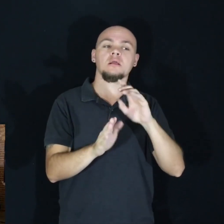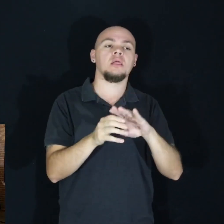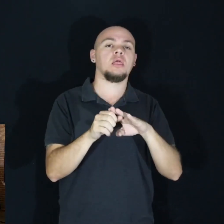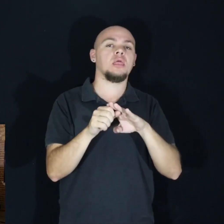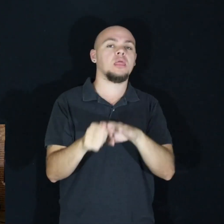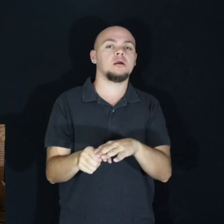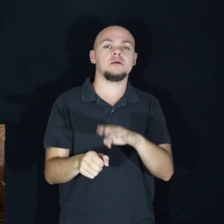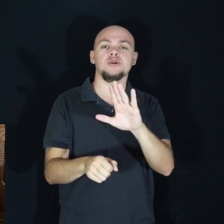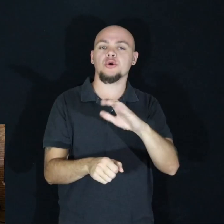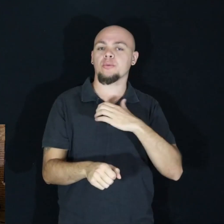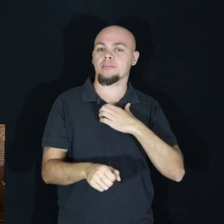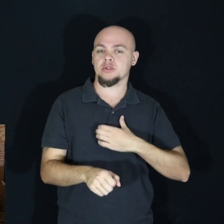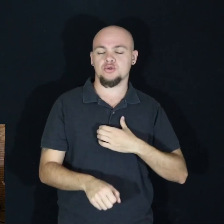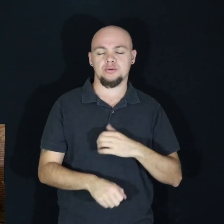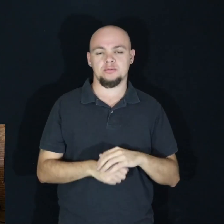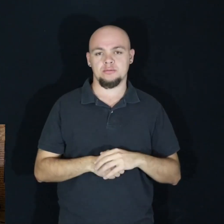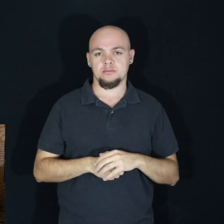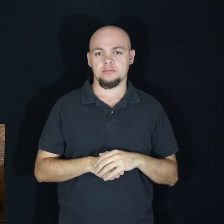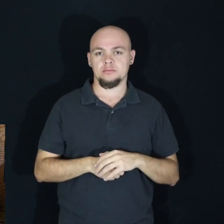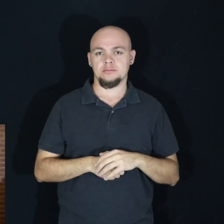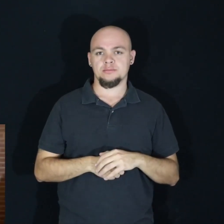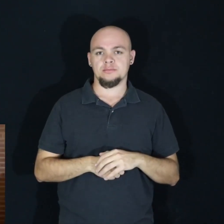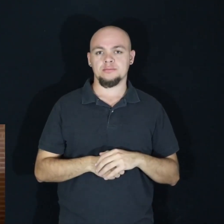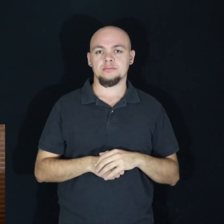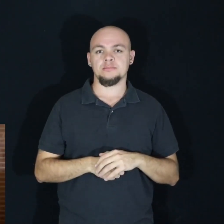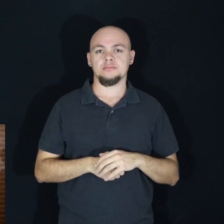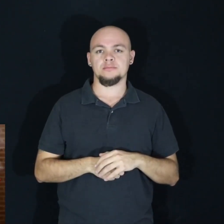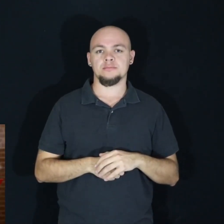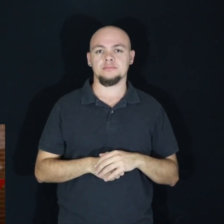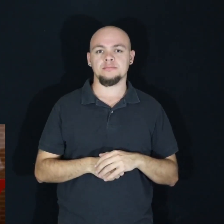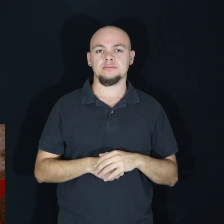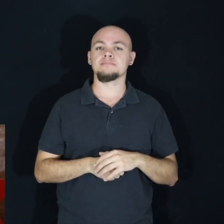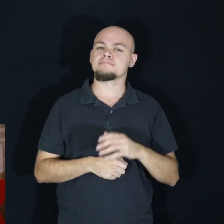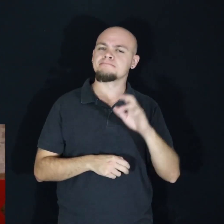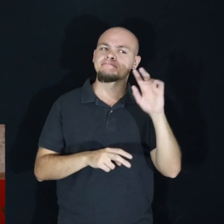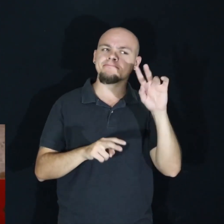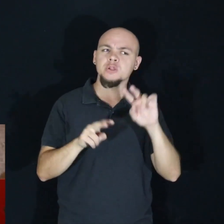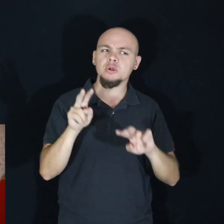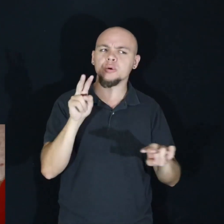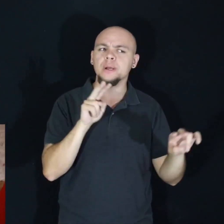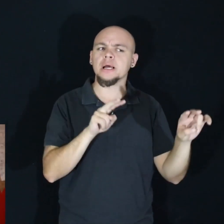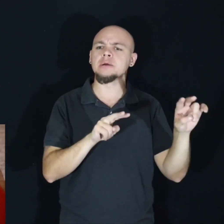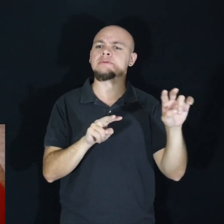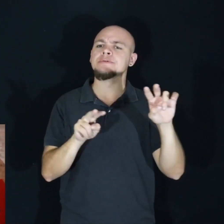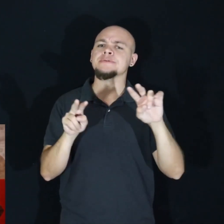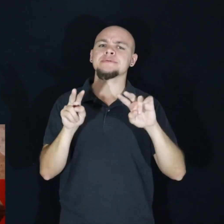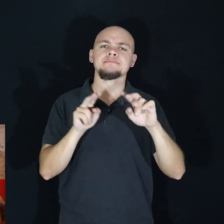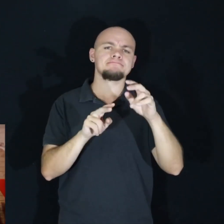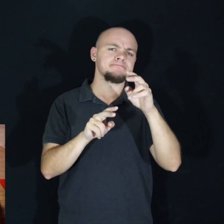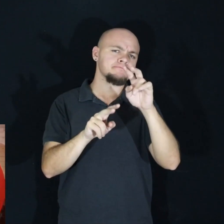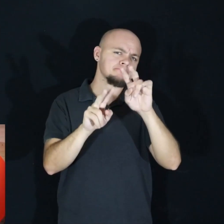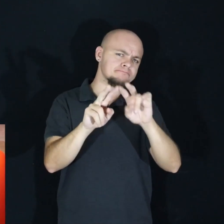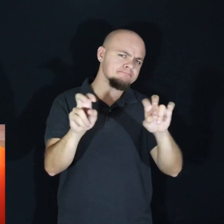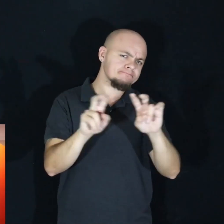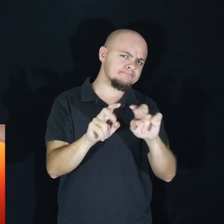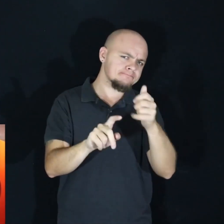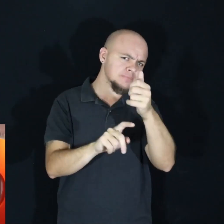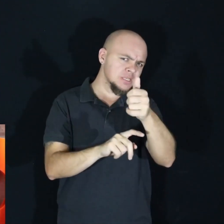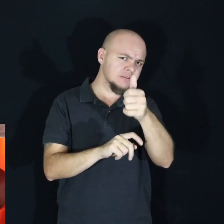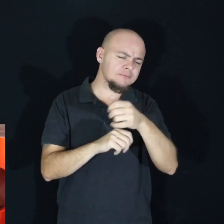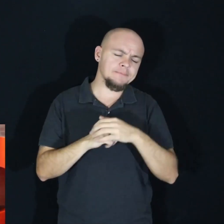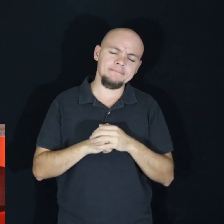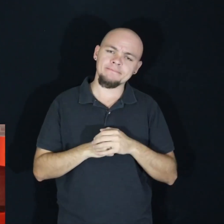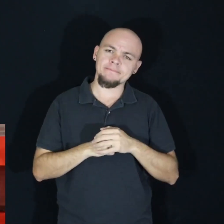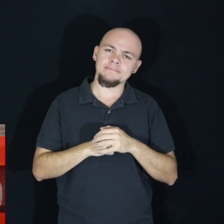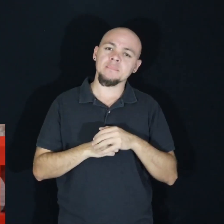discarding what you're passionate for in return. Please look around and look at yourself and make sure